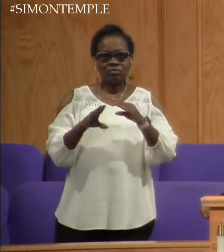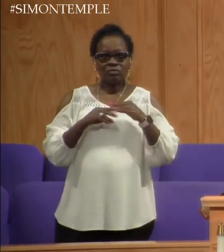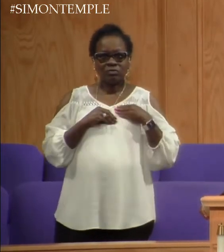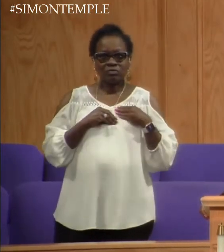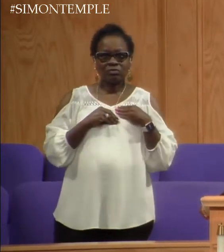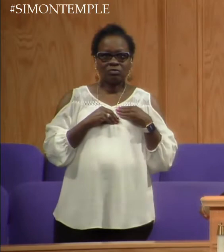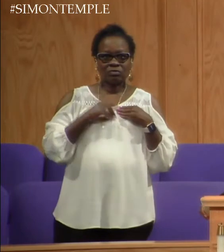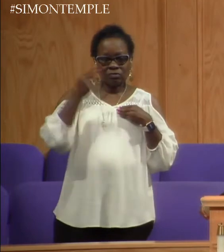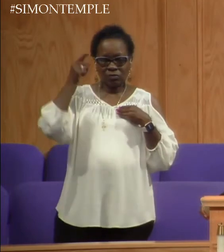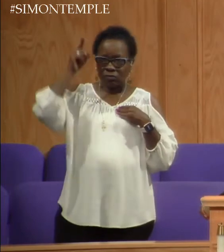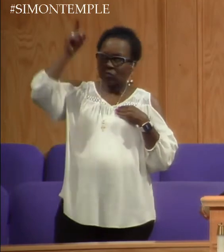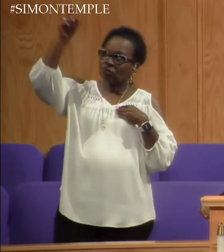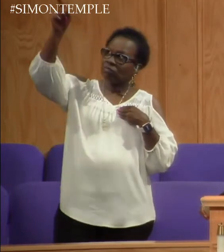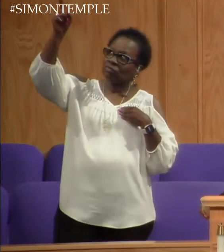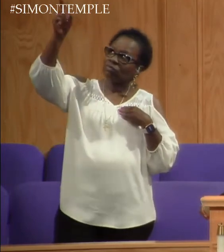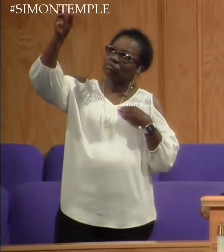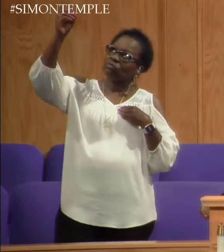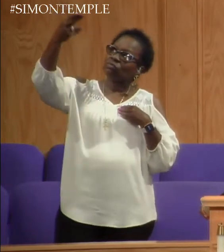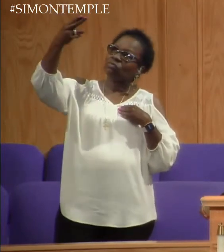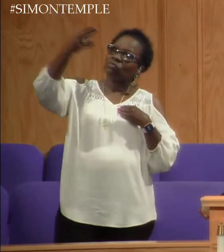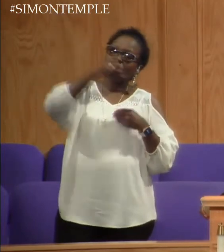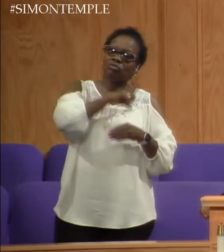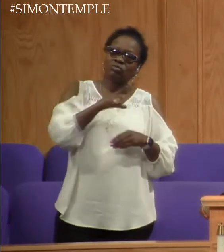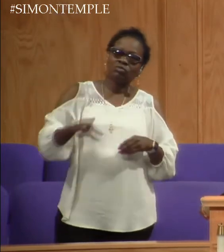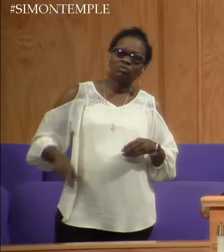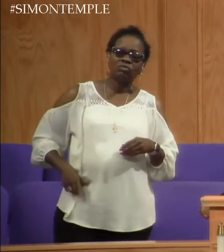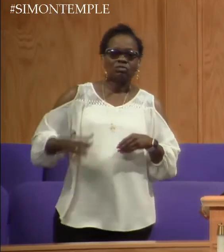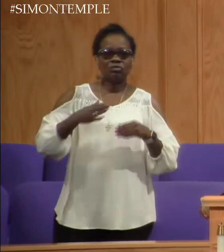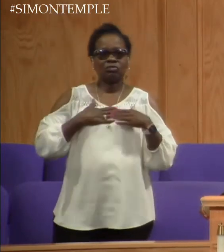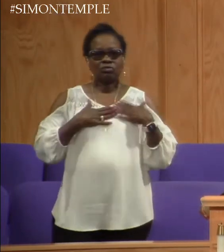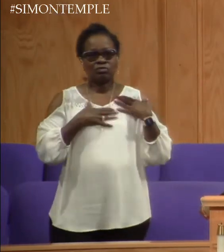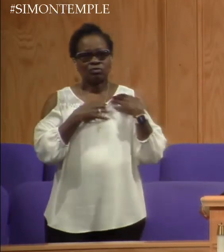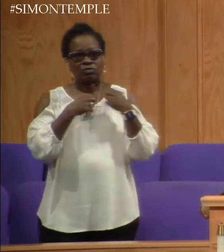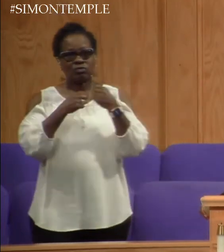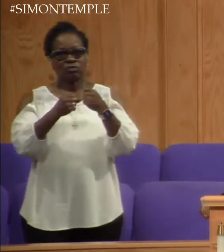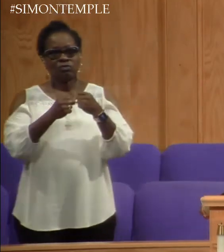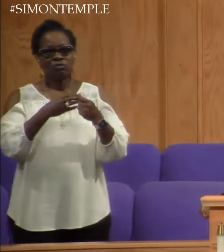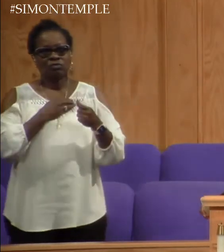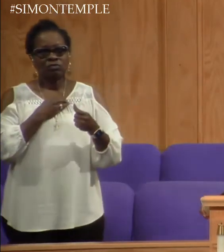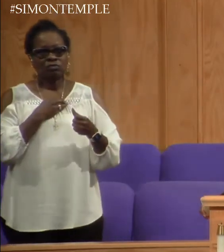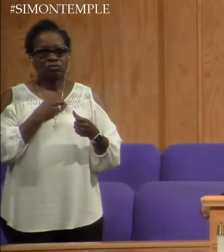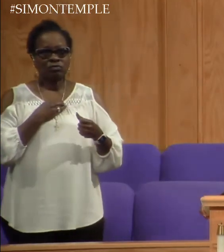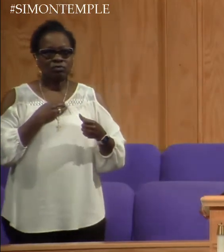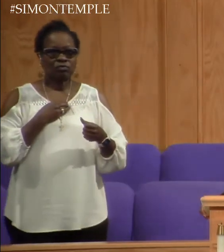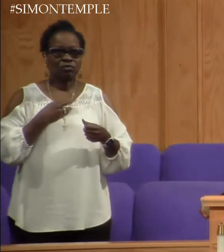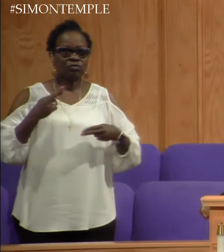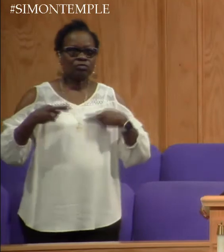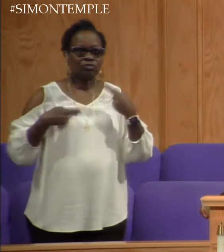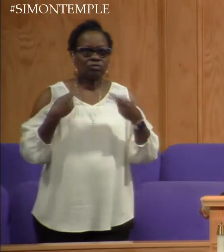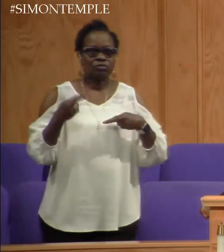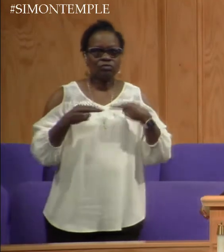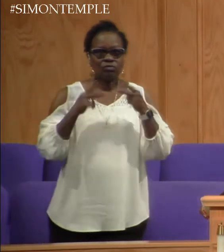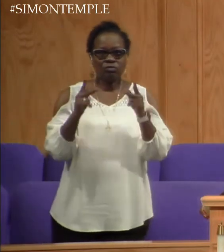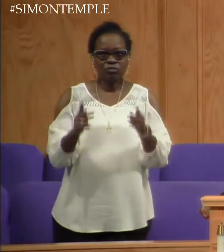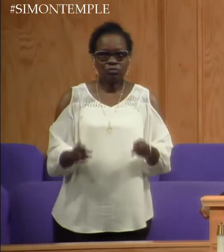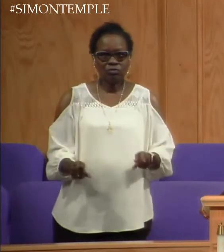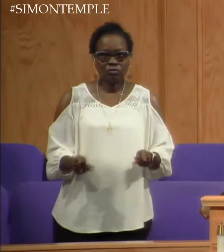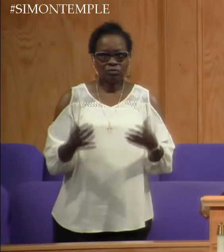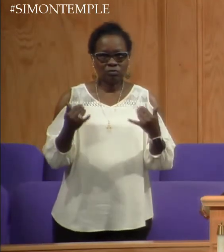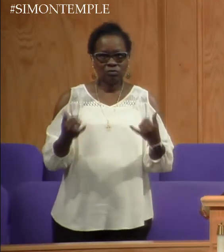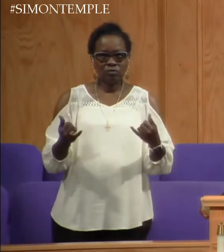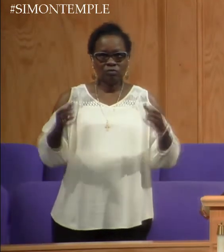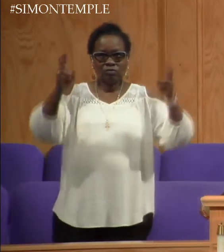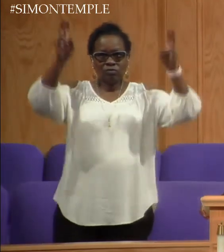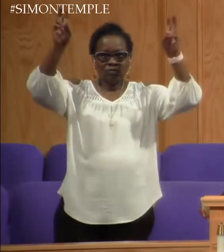my strength and my redeemer. I would like to lift for a subject,